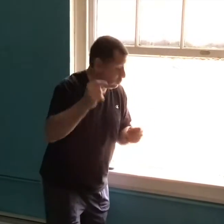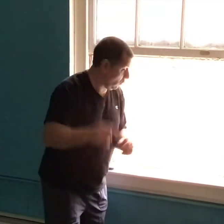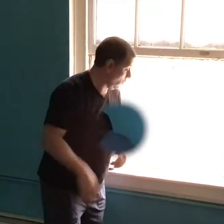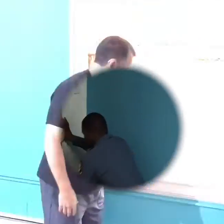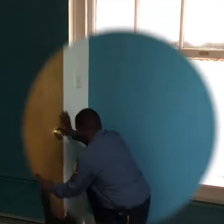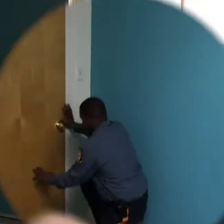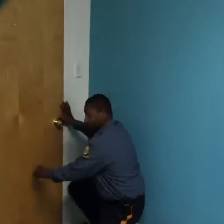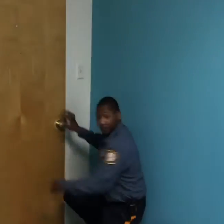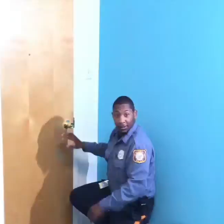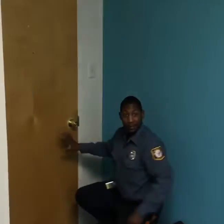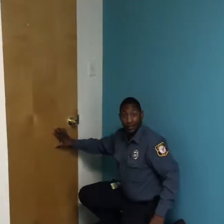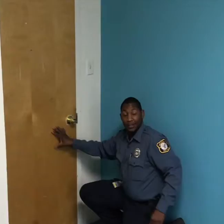the firemen can find you.